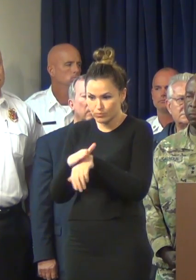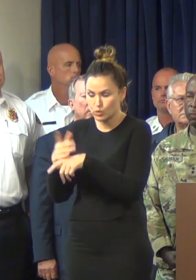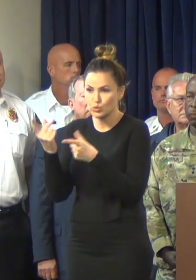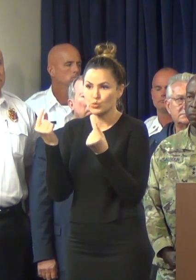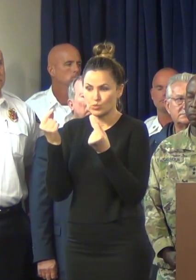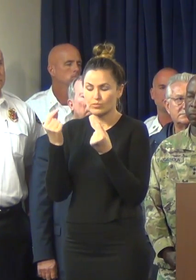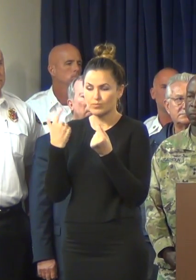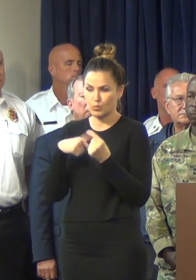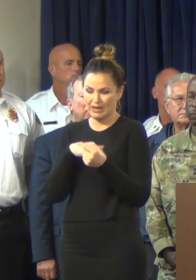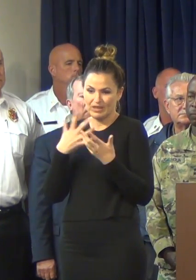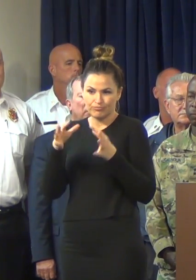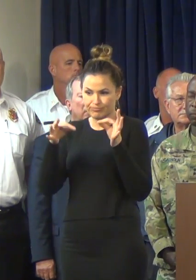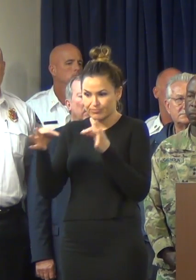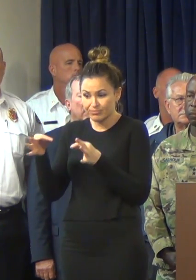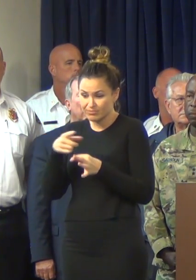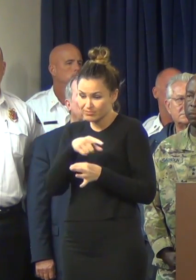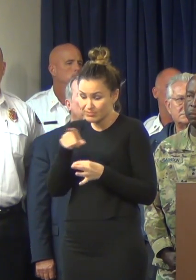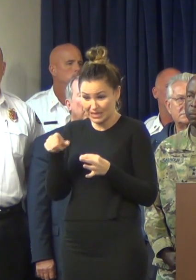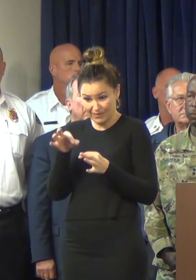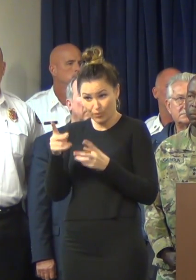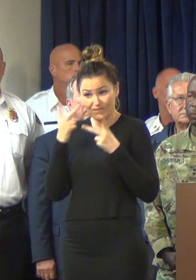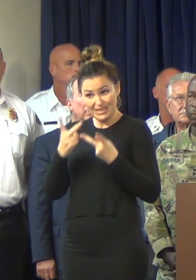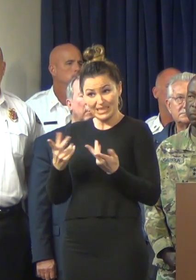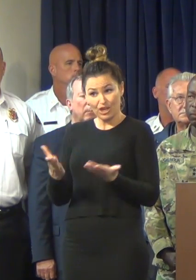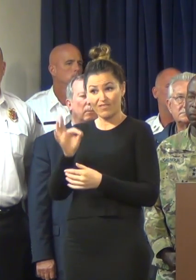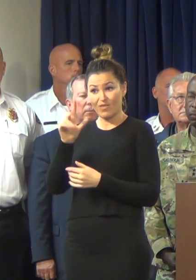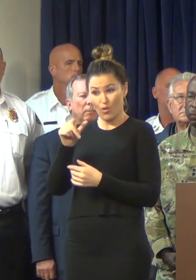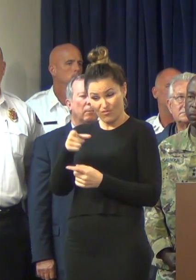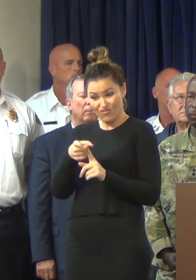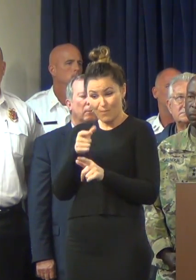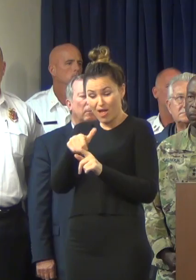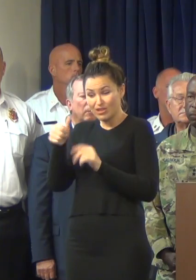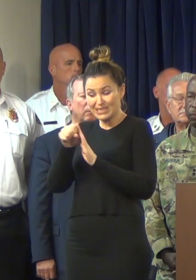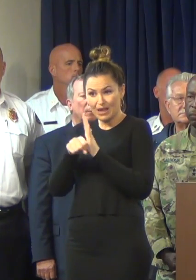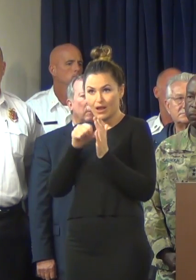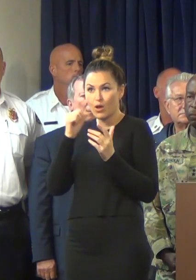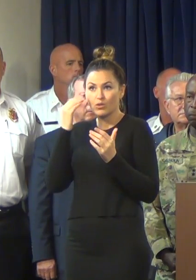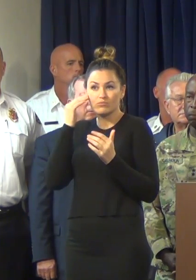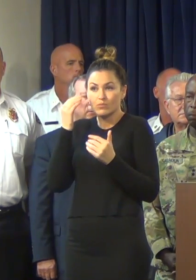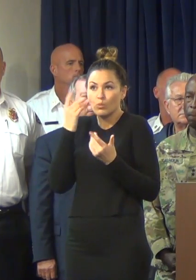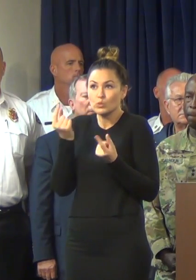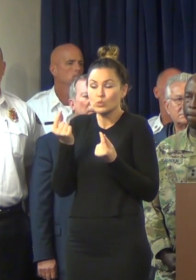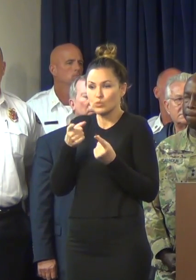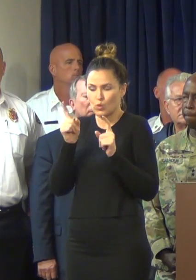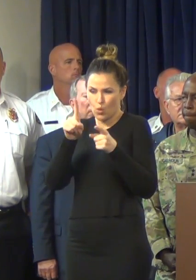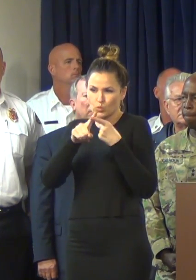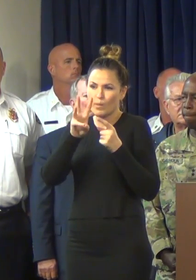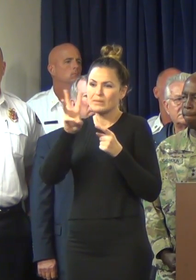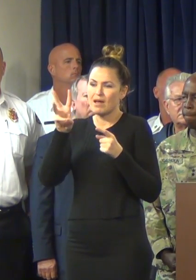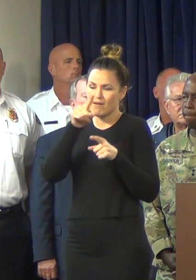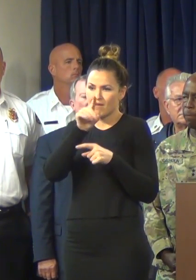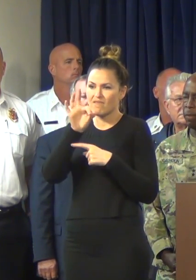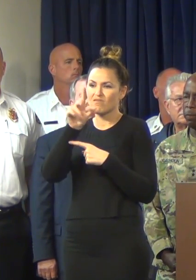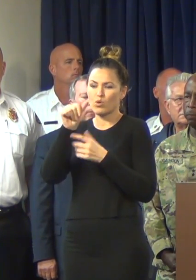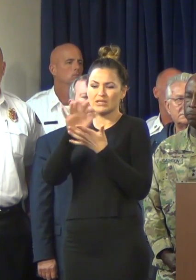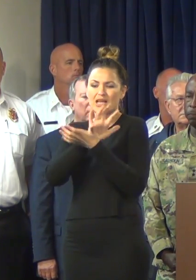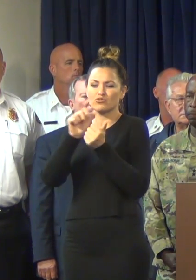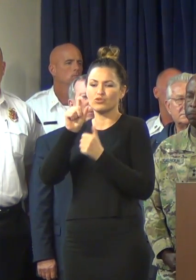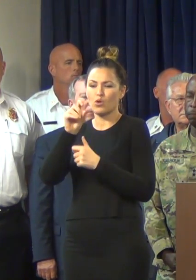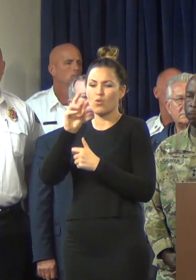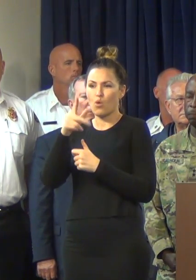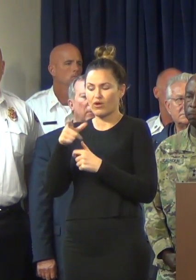We're providing all of them the options. If you're visiting our state and you're not sure what to do, you can get on those websites, go to floridadisaster.org and find out where